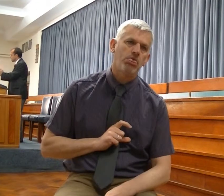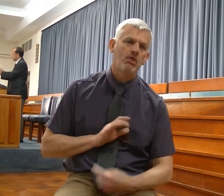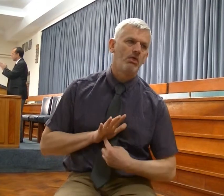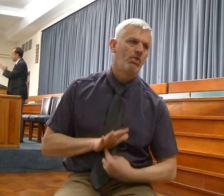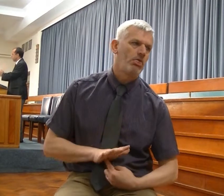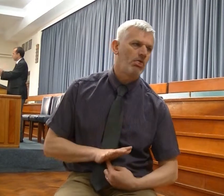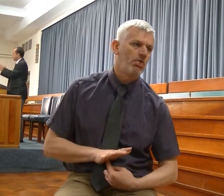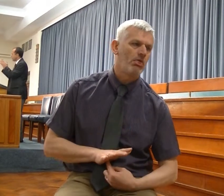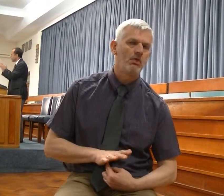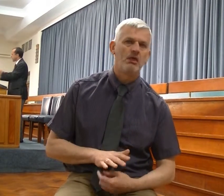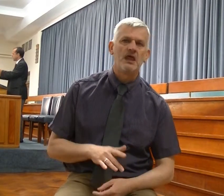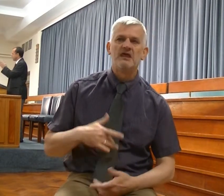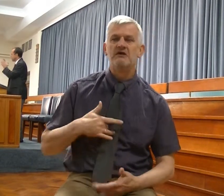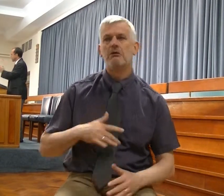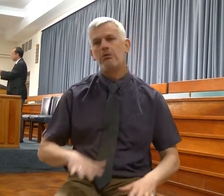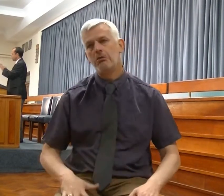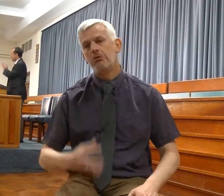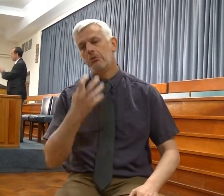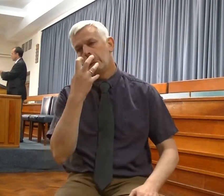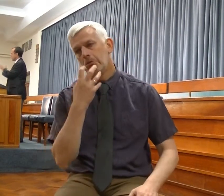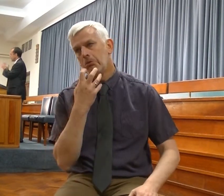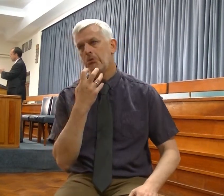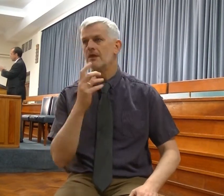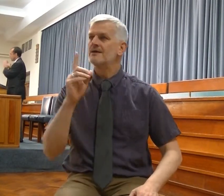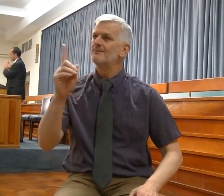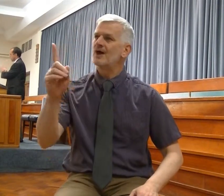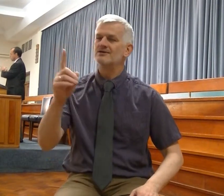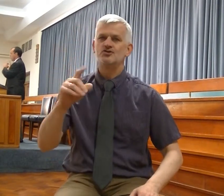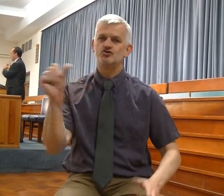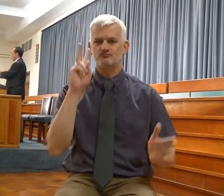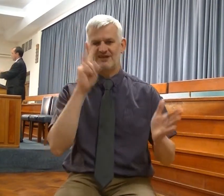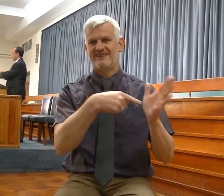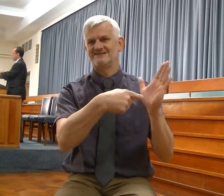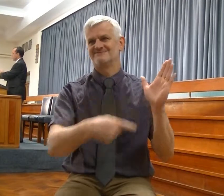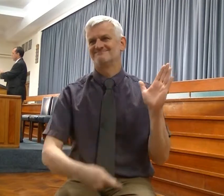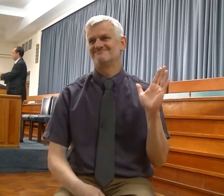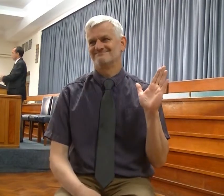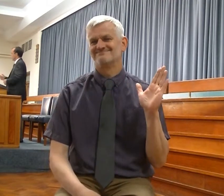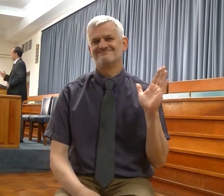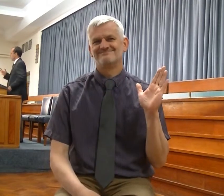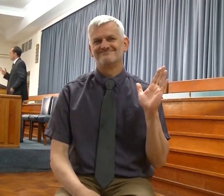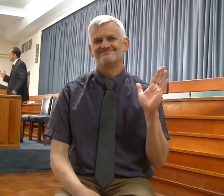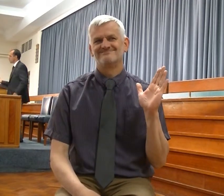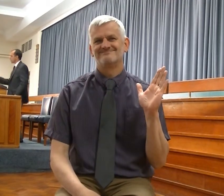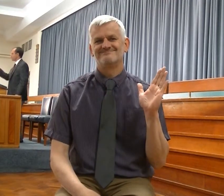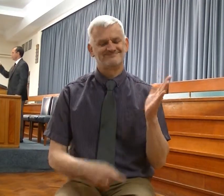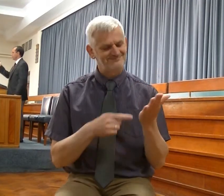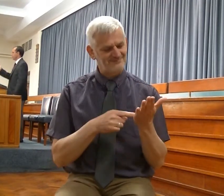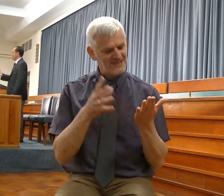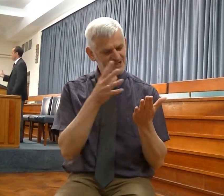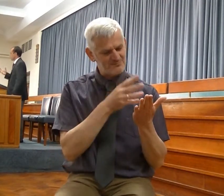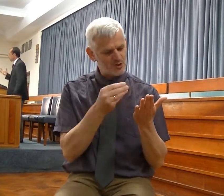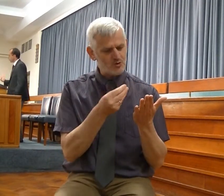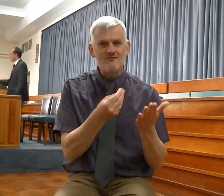read, just reading them, not even studying each one of the seven last sayings of Christ on the cross. There will be a